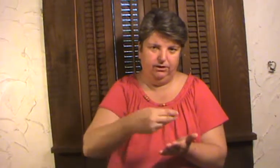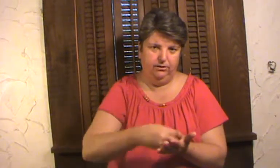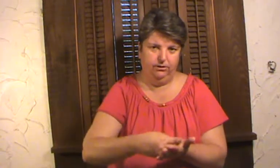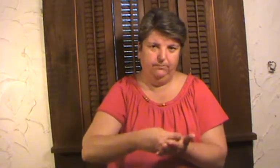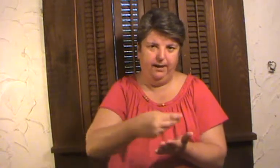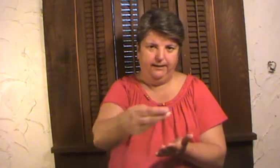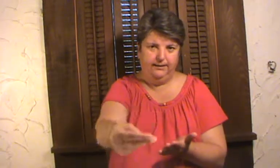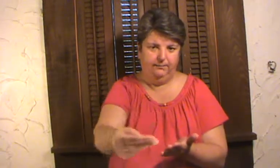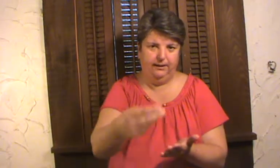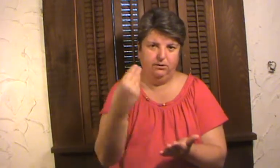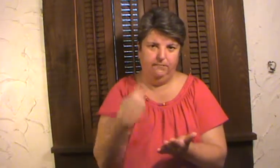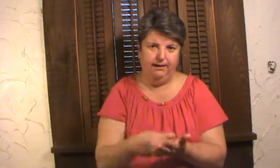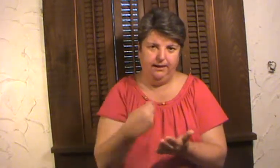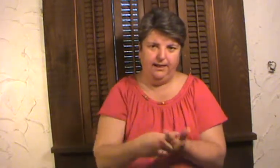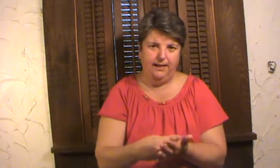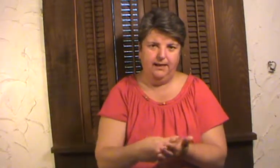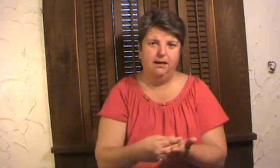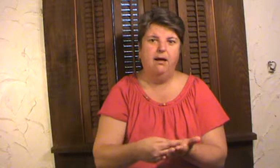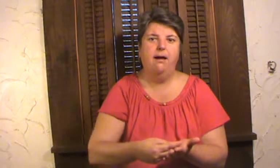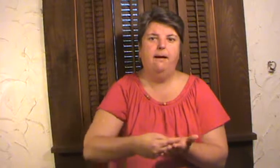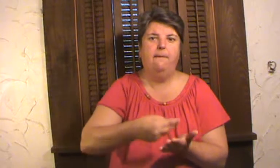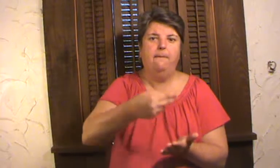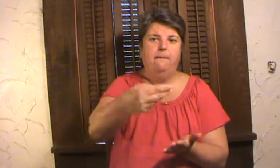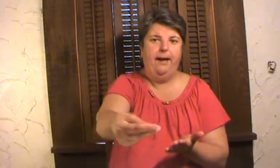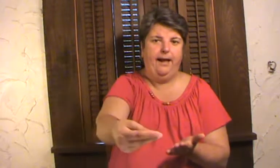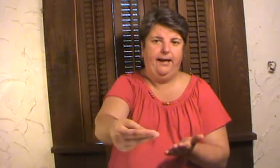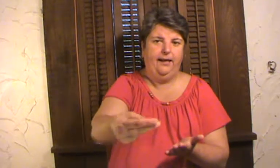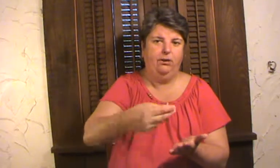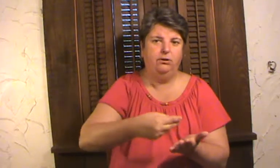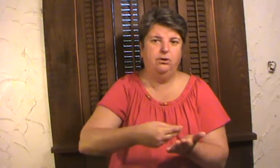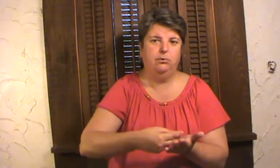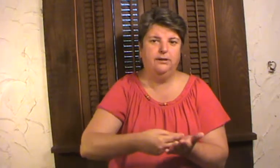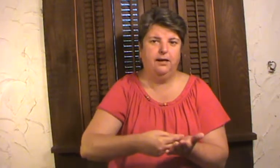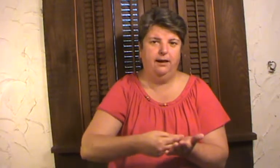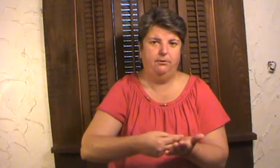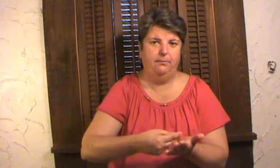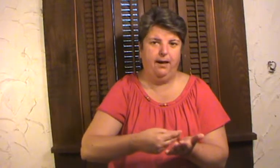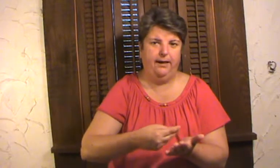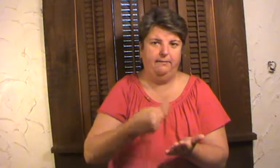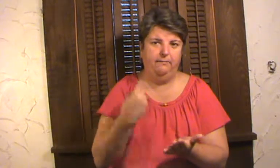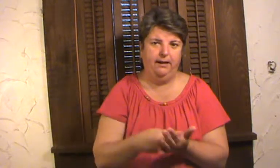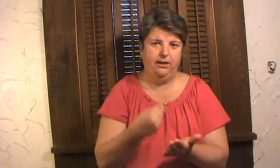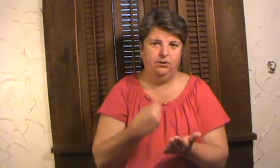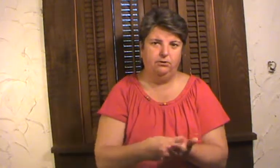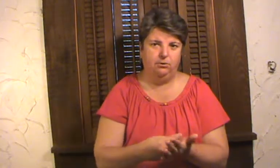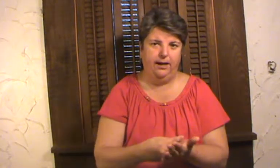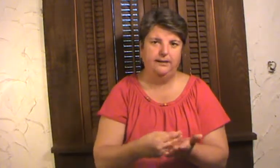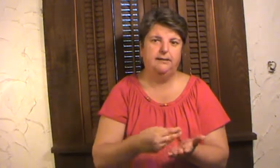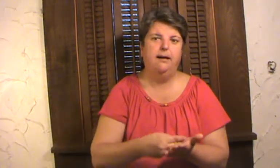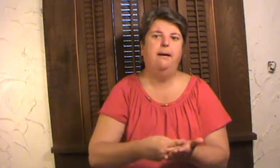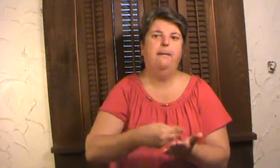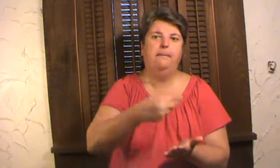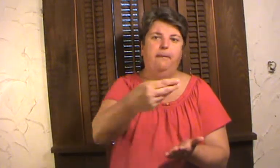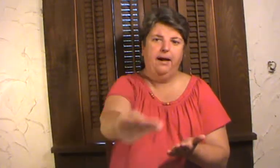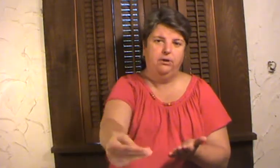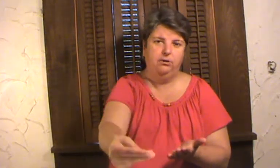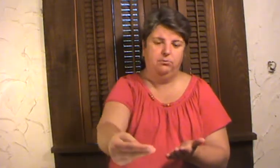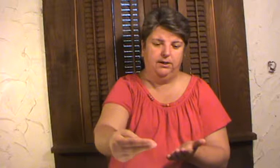You're buying something. So money, buy. And you only do it one time with buy. Money you do twice, buy you do